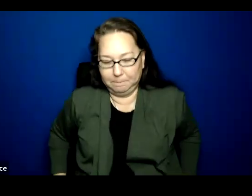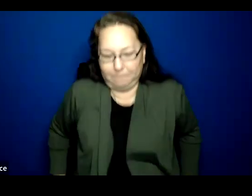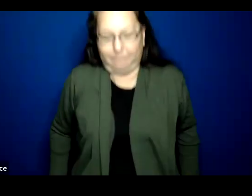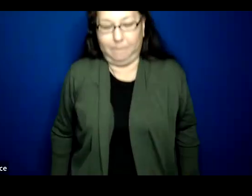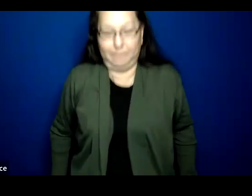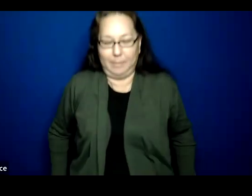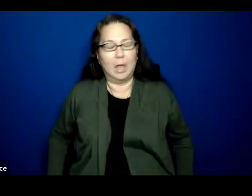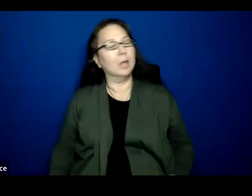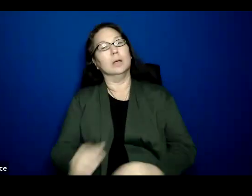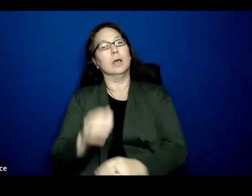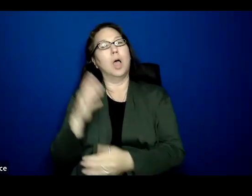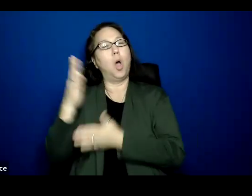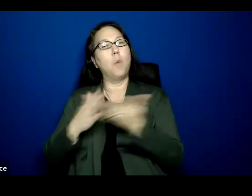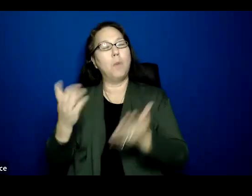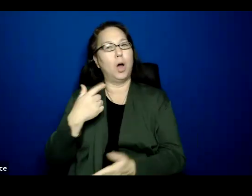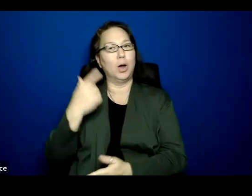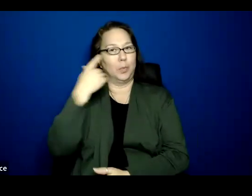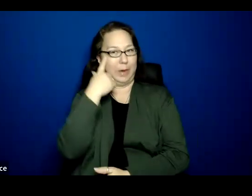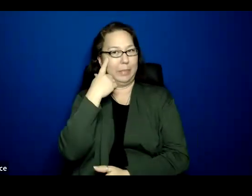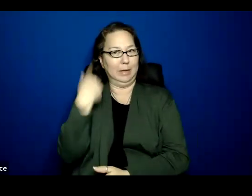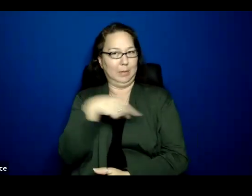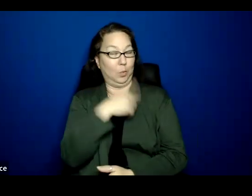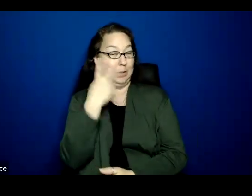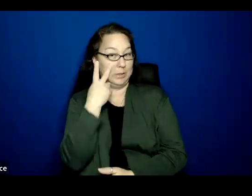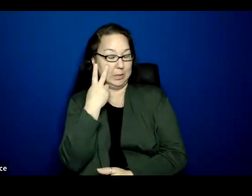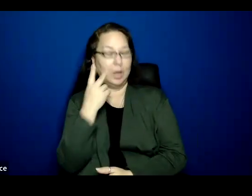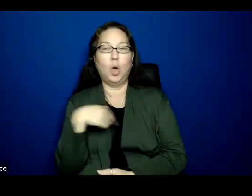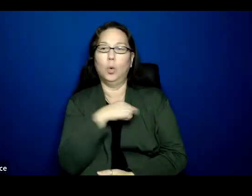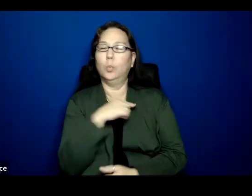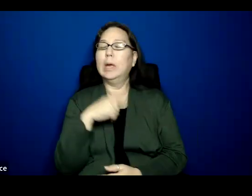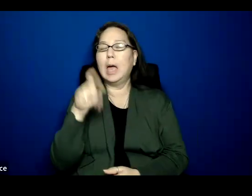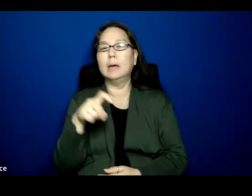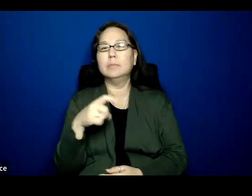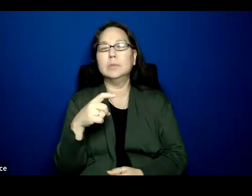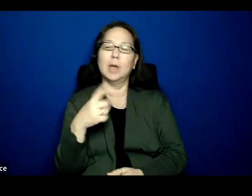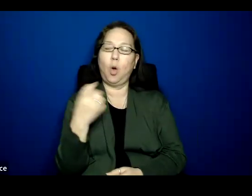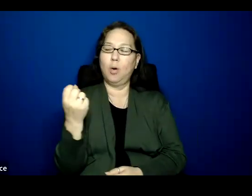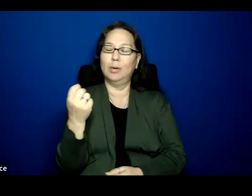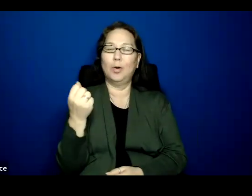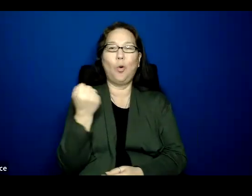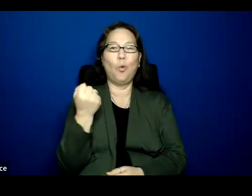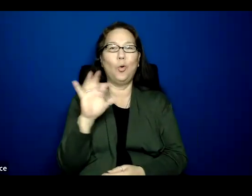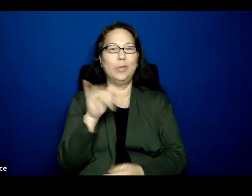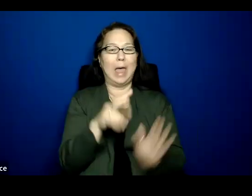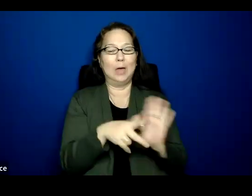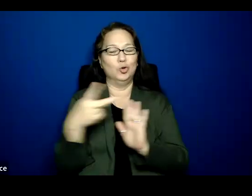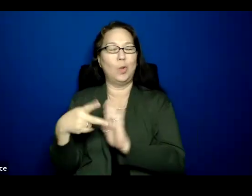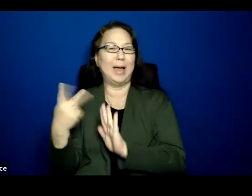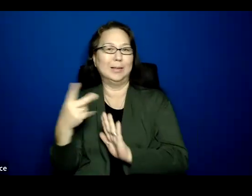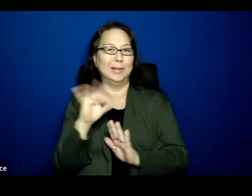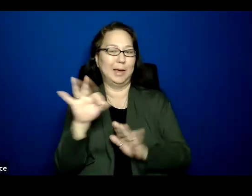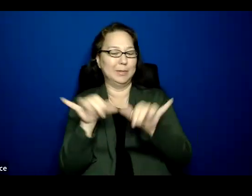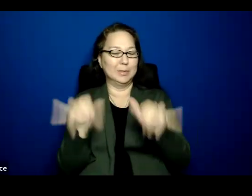part of what I think we see is we have to hold the duality of the systems, because as we're gaining